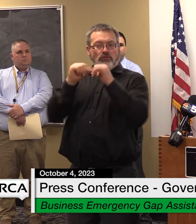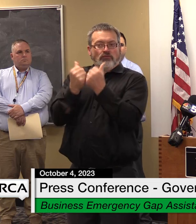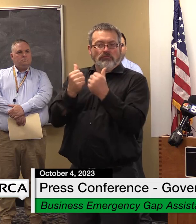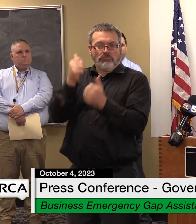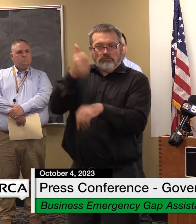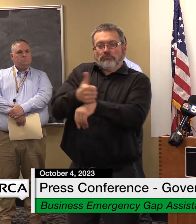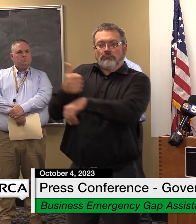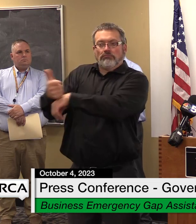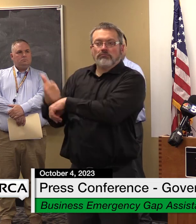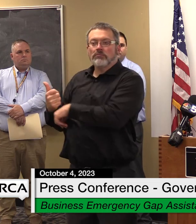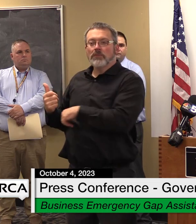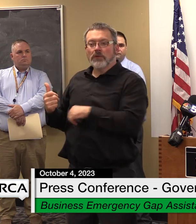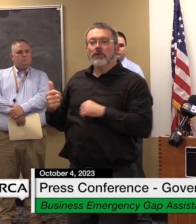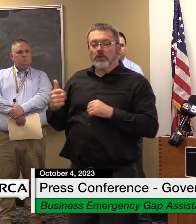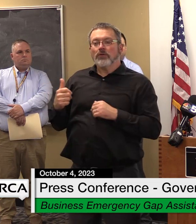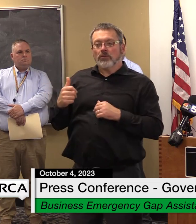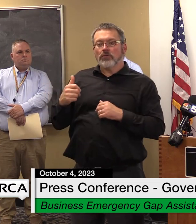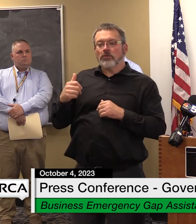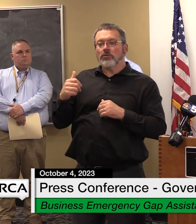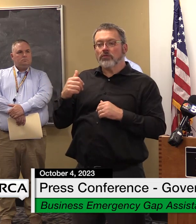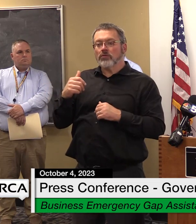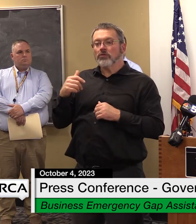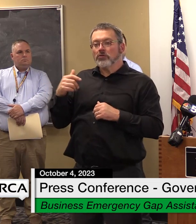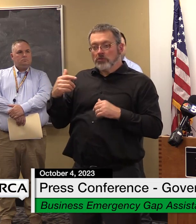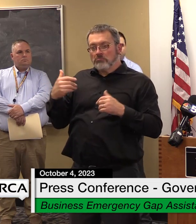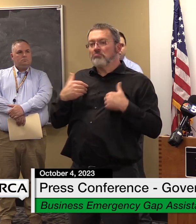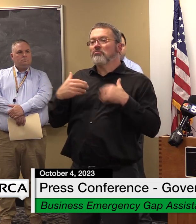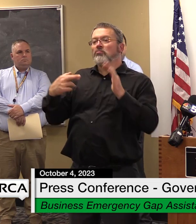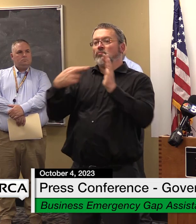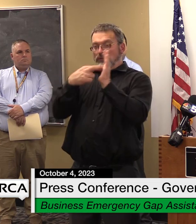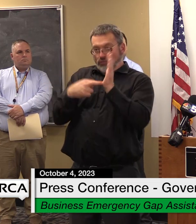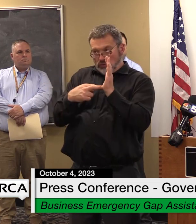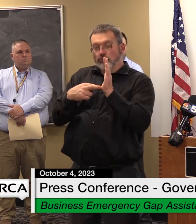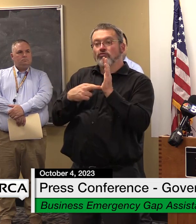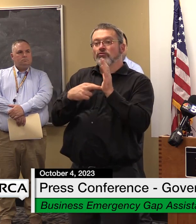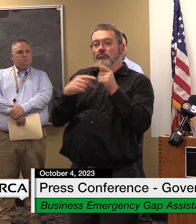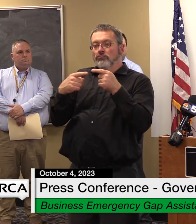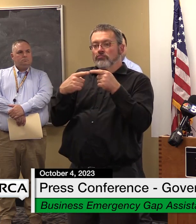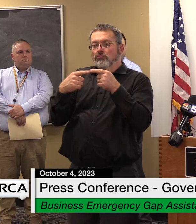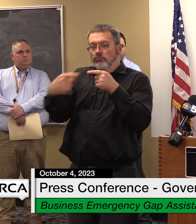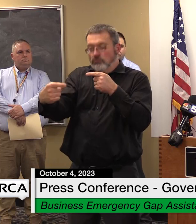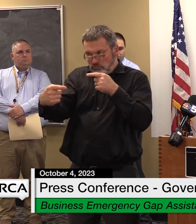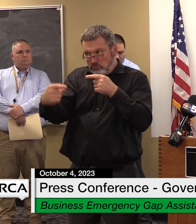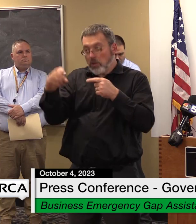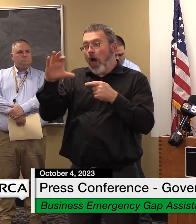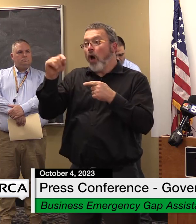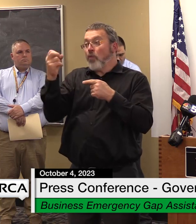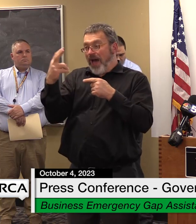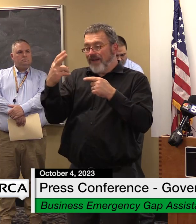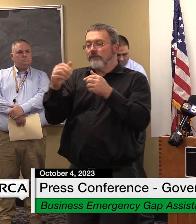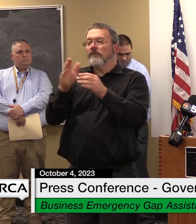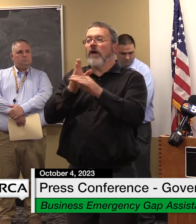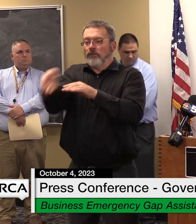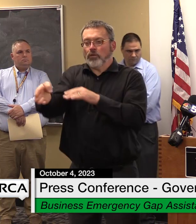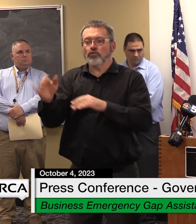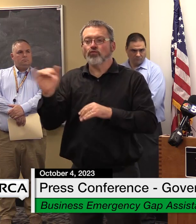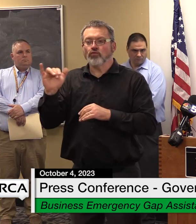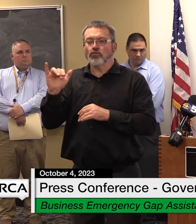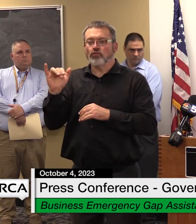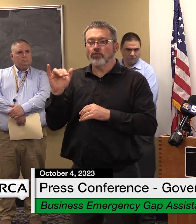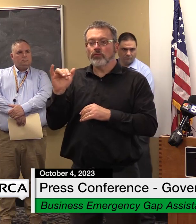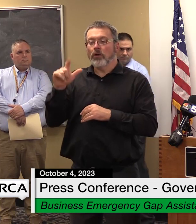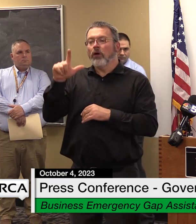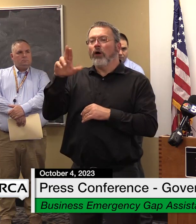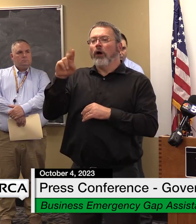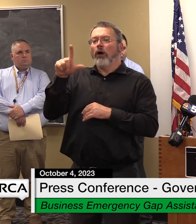the end of the registration period of October 12th. We're extending Ludlow out, I think it's